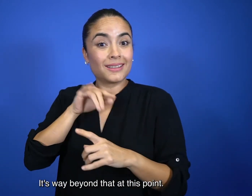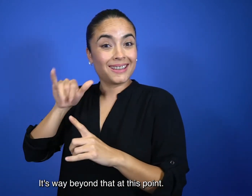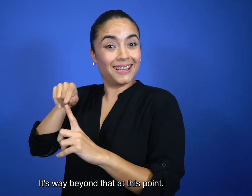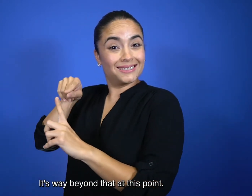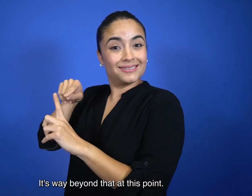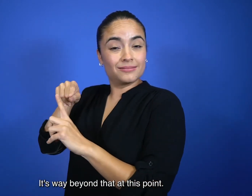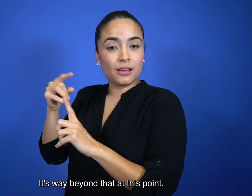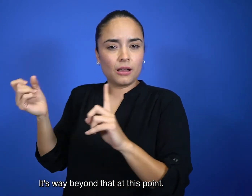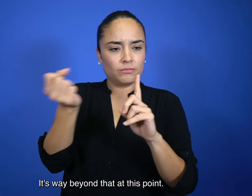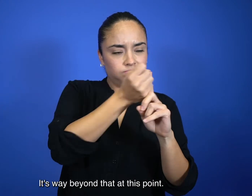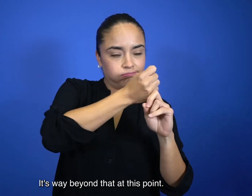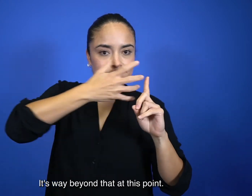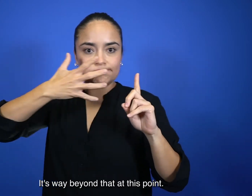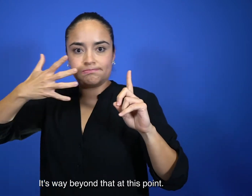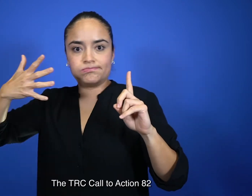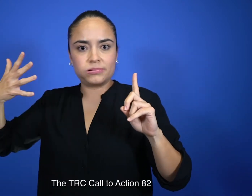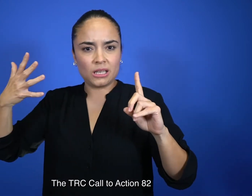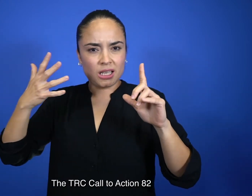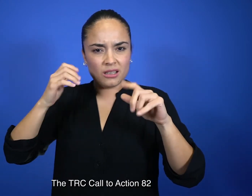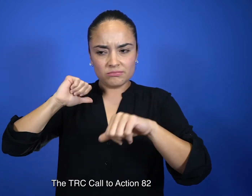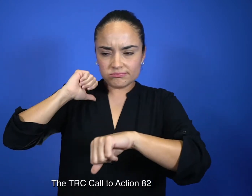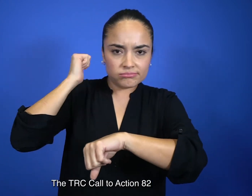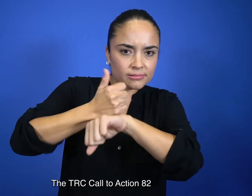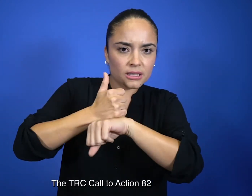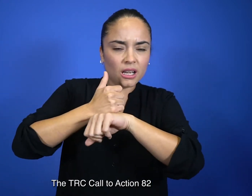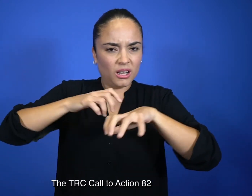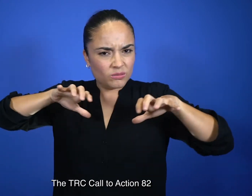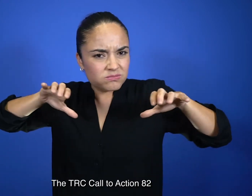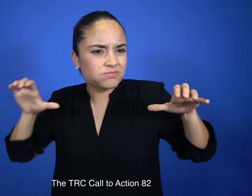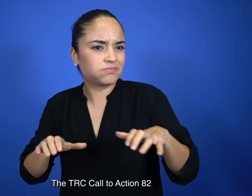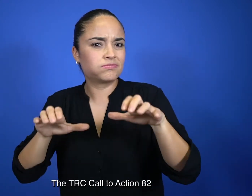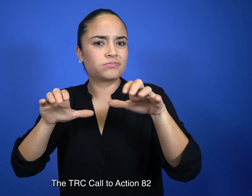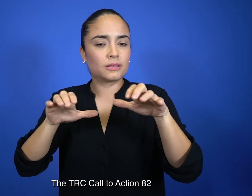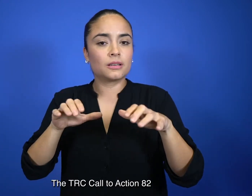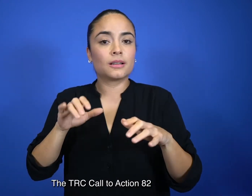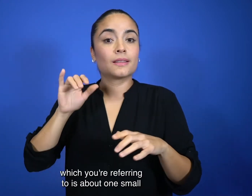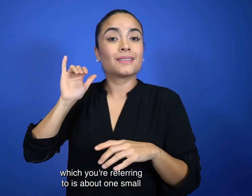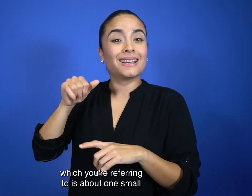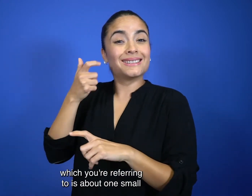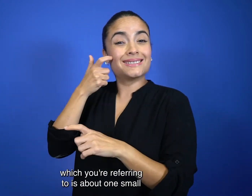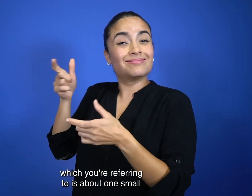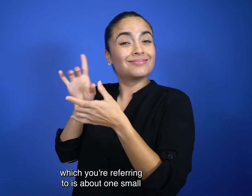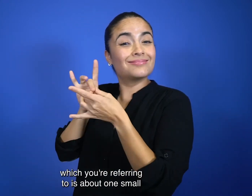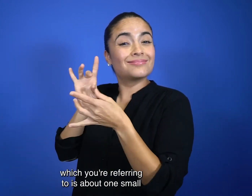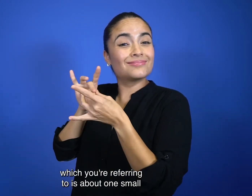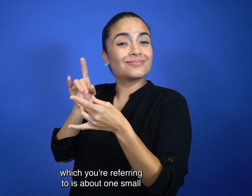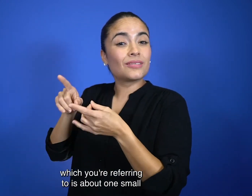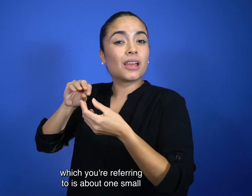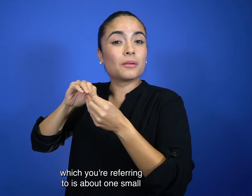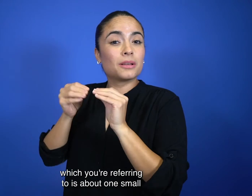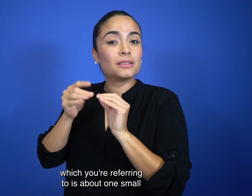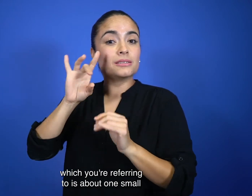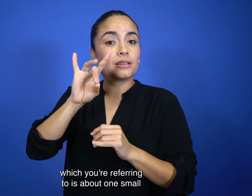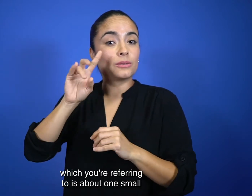beyond that at this point. The TRC call to action 82, which you're referring to, is